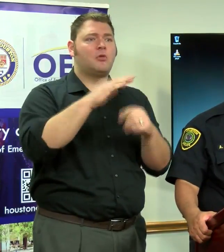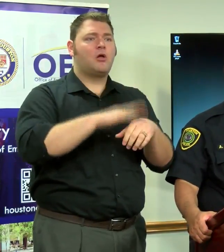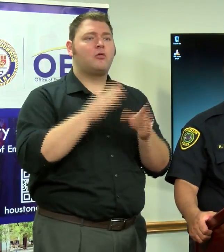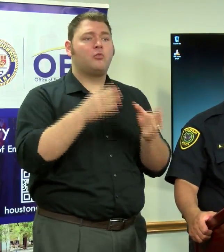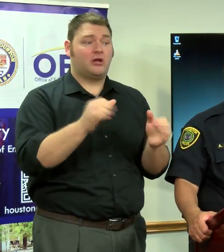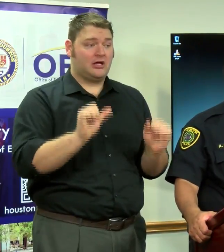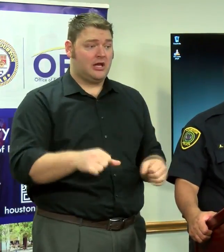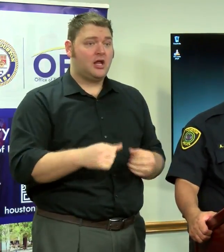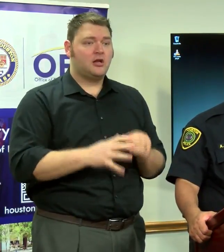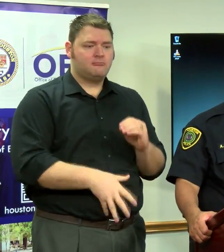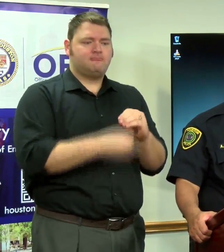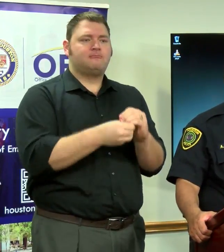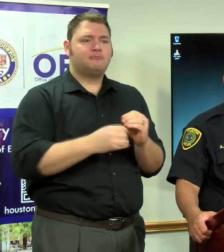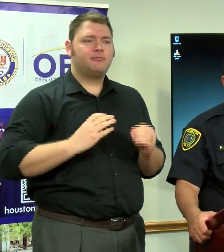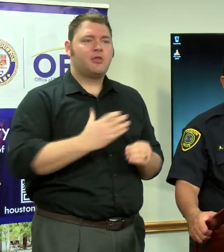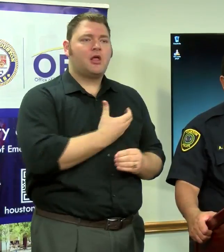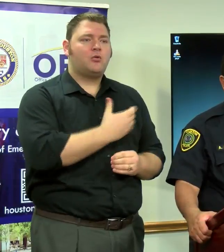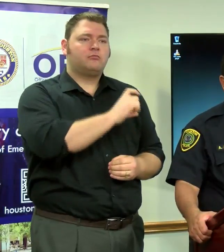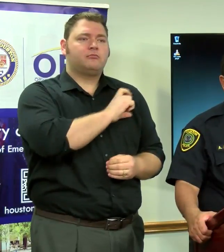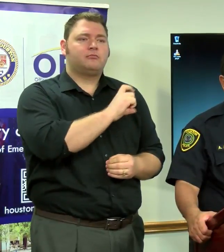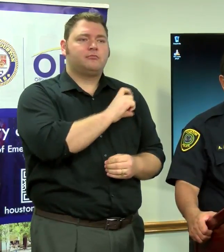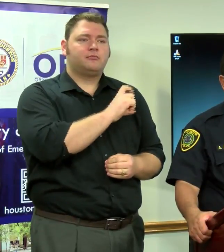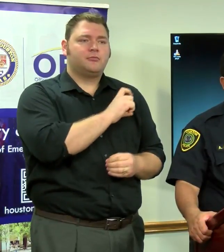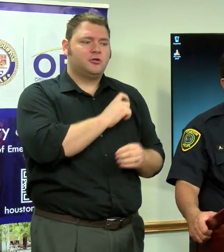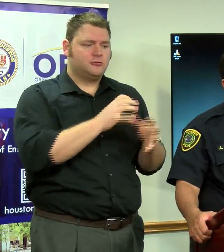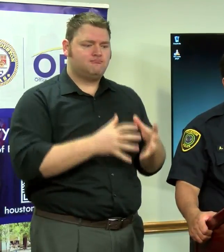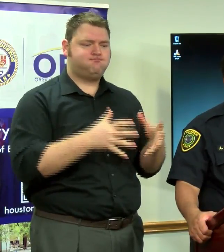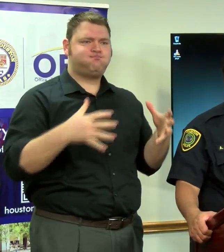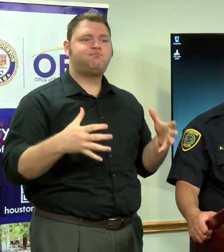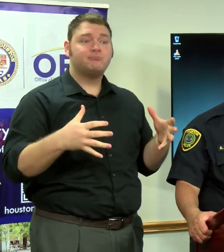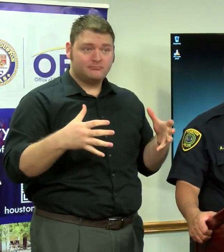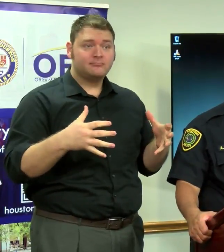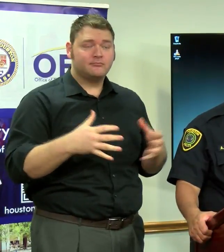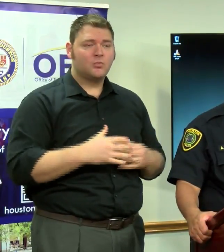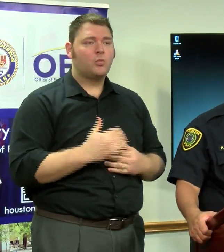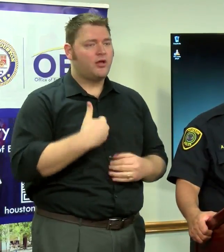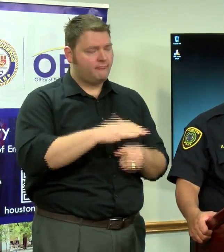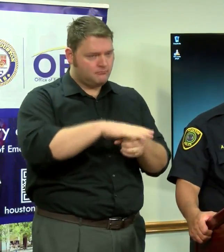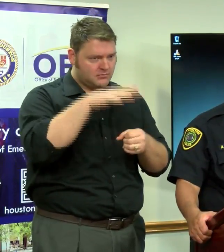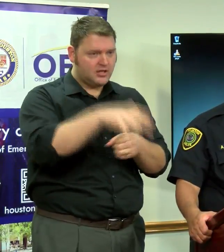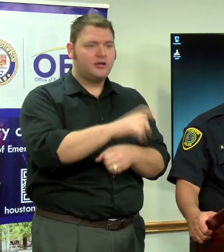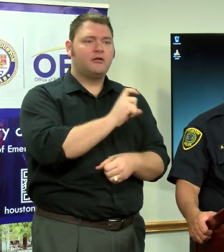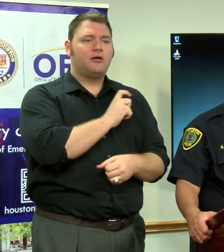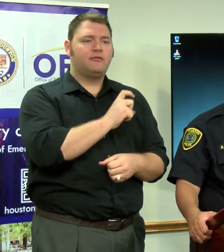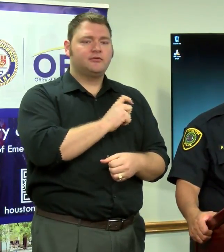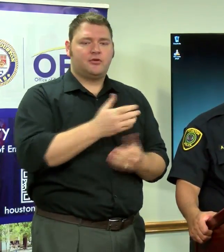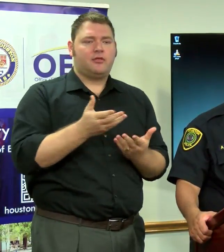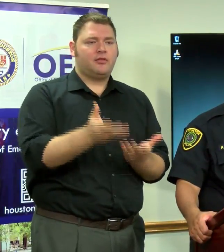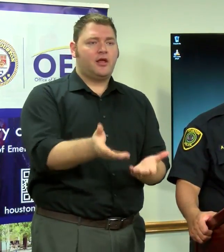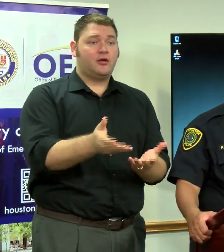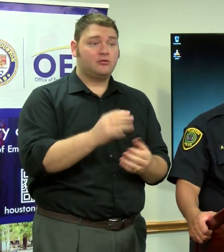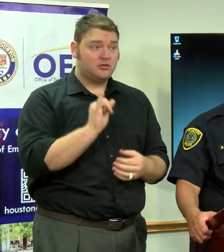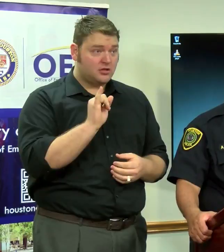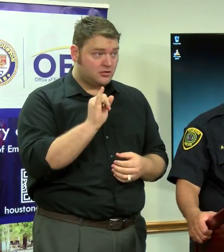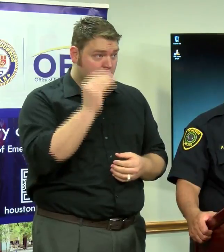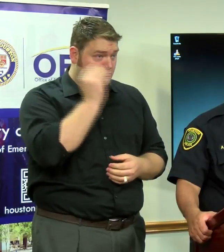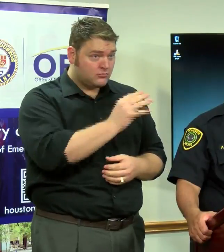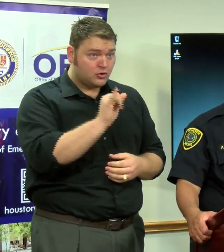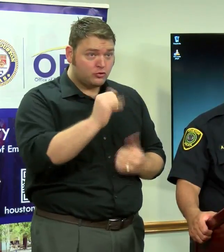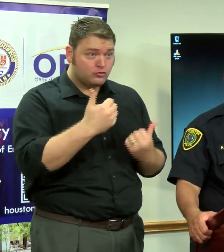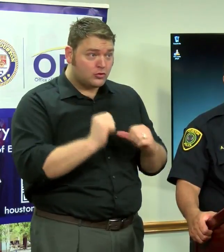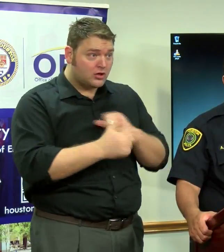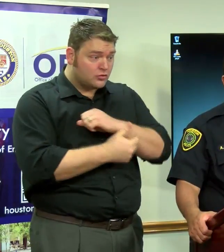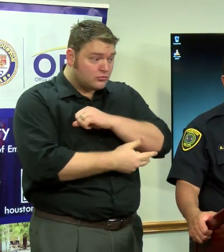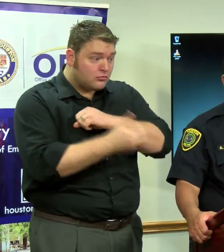augment our police force. So we will have plenty of resources, and the one thing you can be assured, that if you try to commit a criminal offense, especially try to